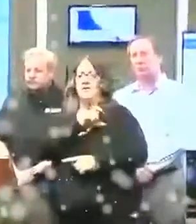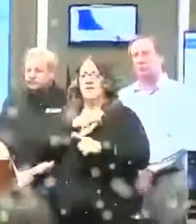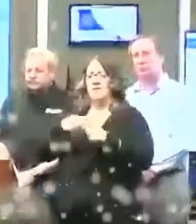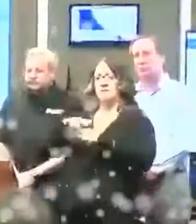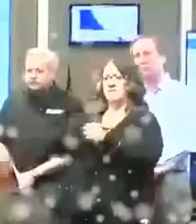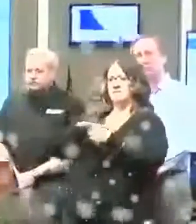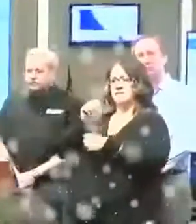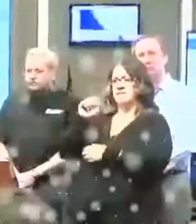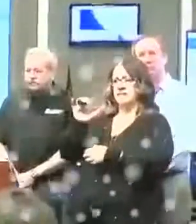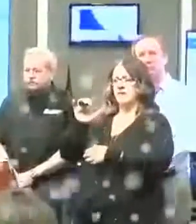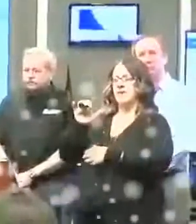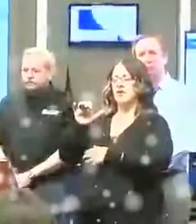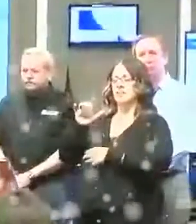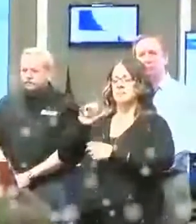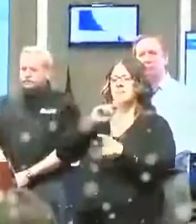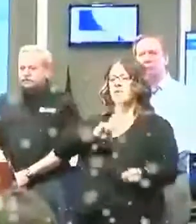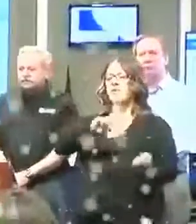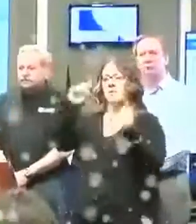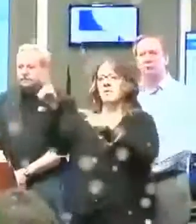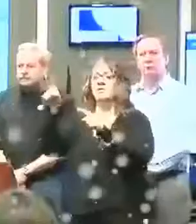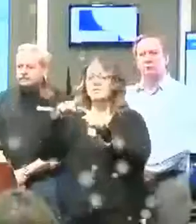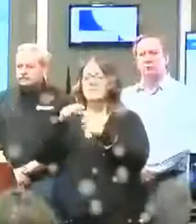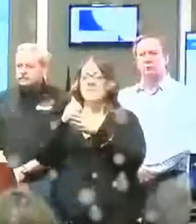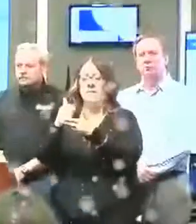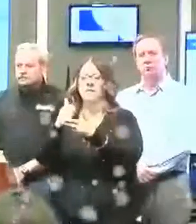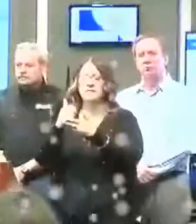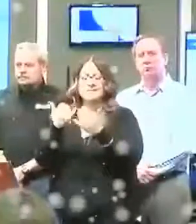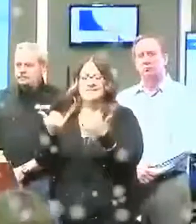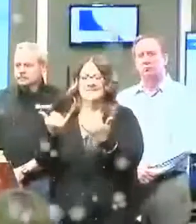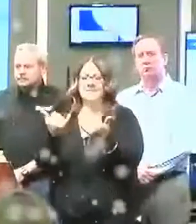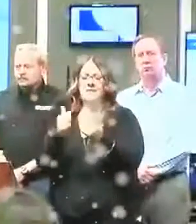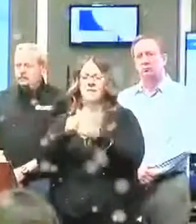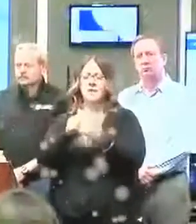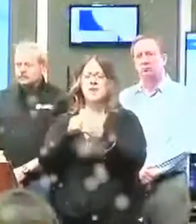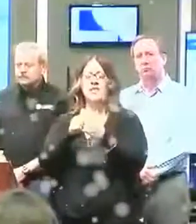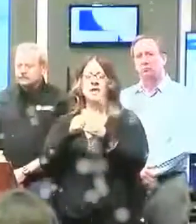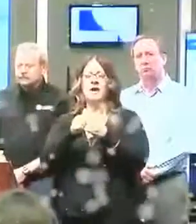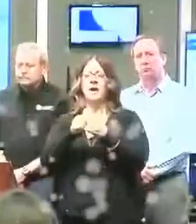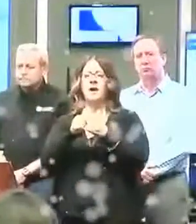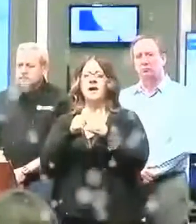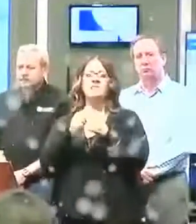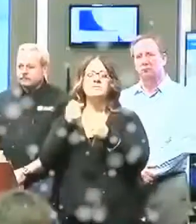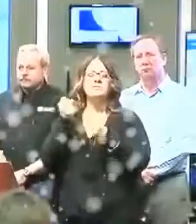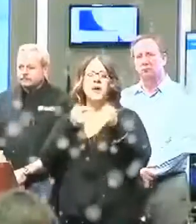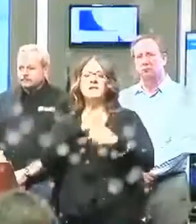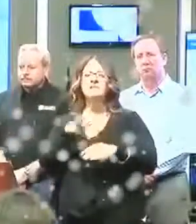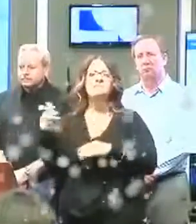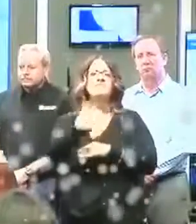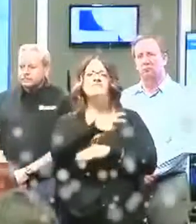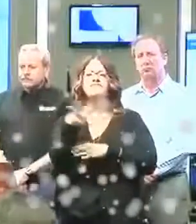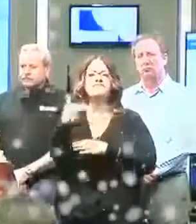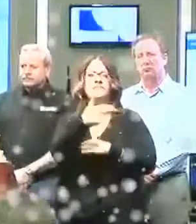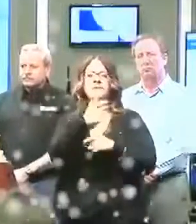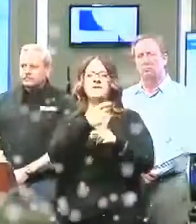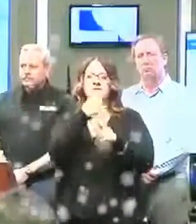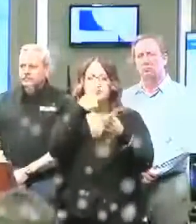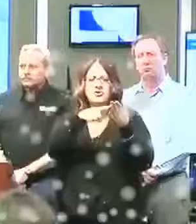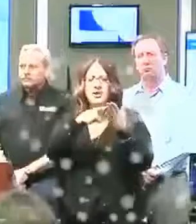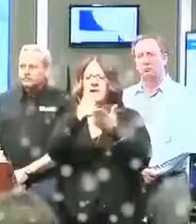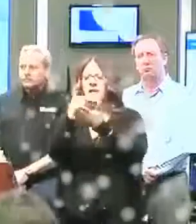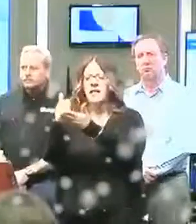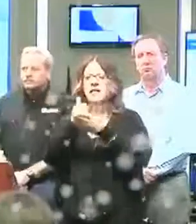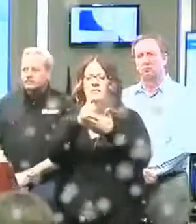Sacramento Valley, and they are assisting with patrolling in Yuba City, Marysville, Wheatland, Gridley, and